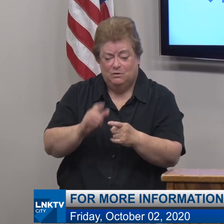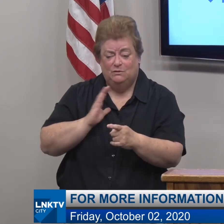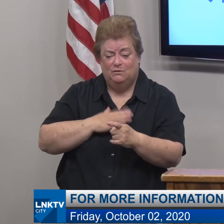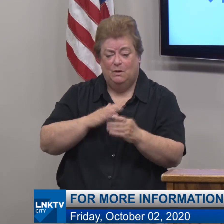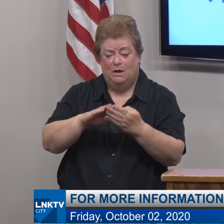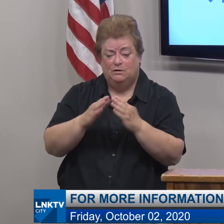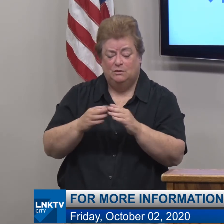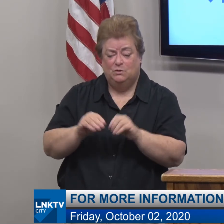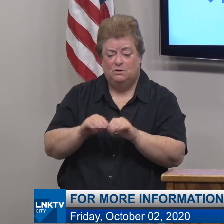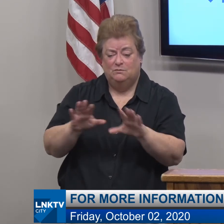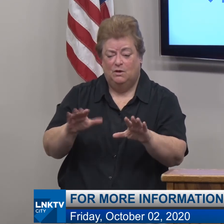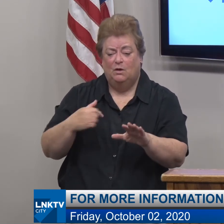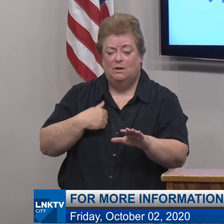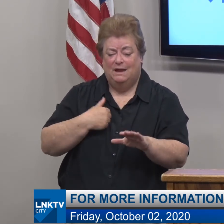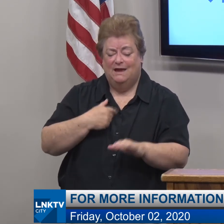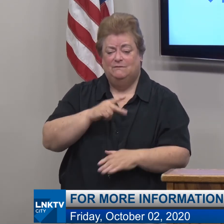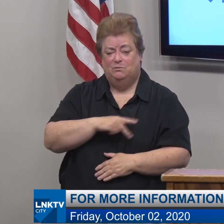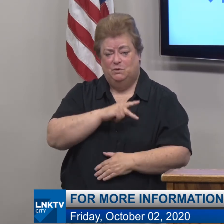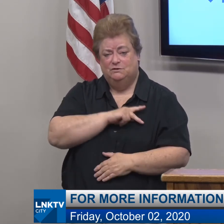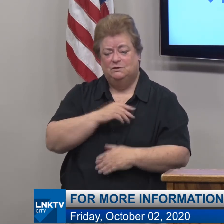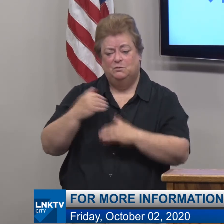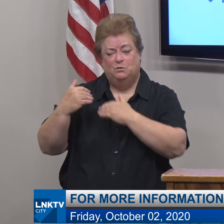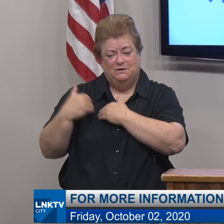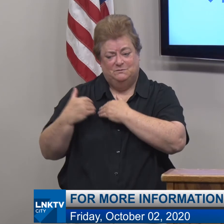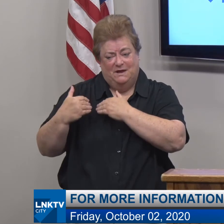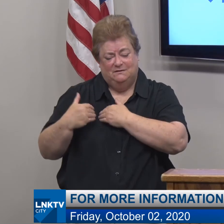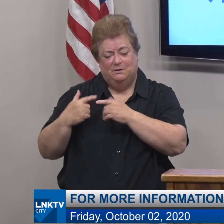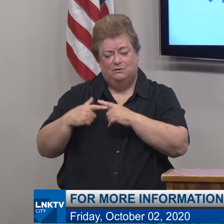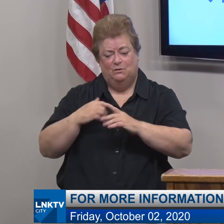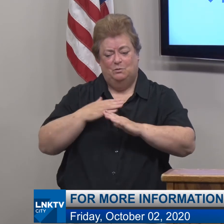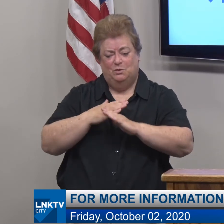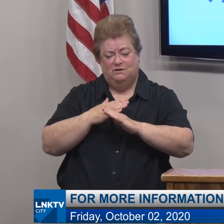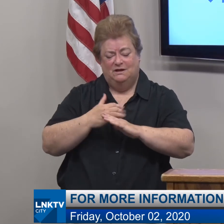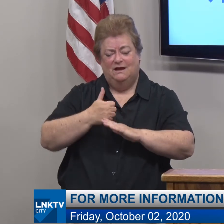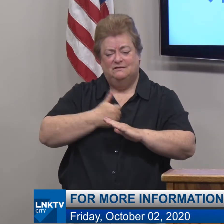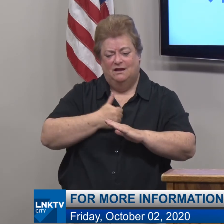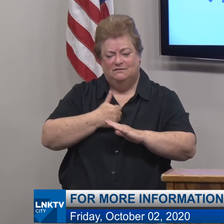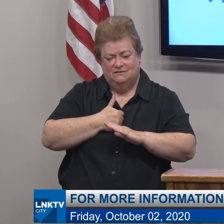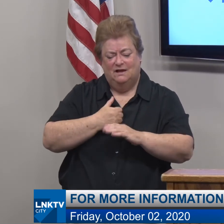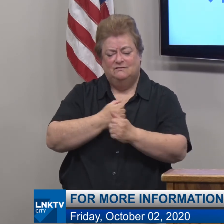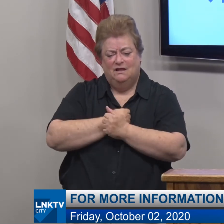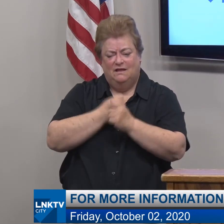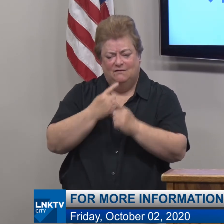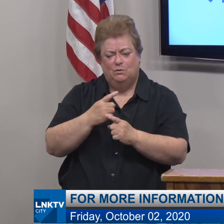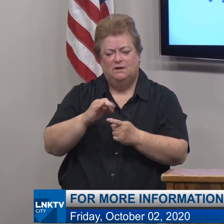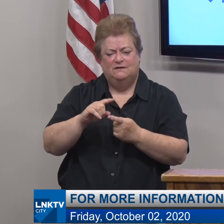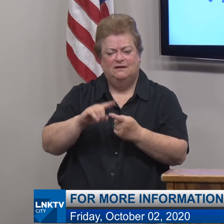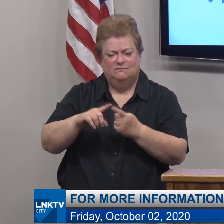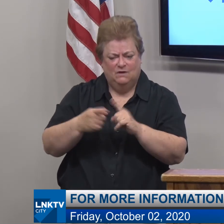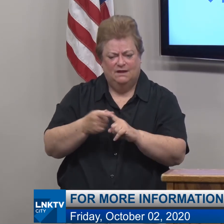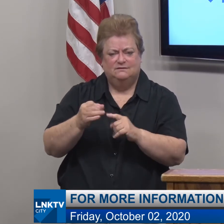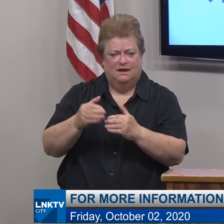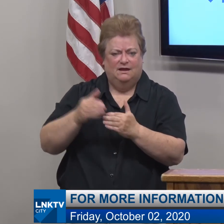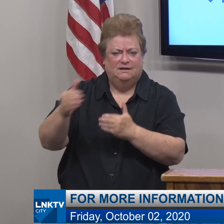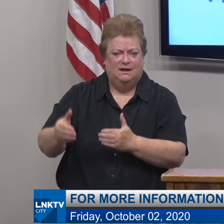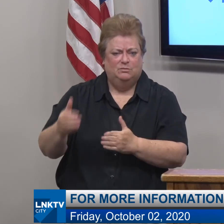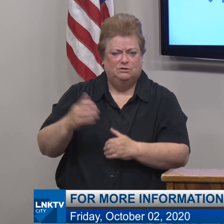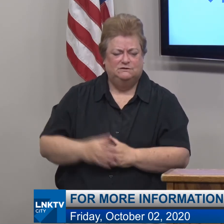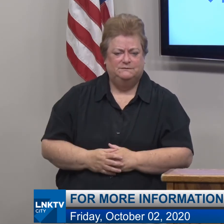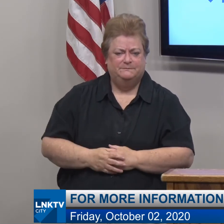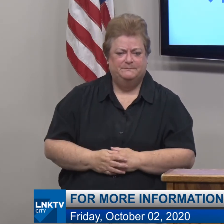personal responsibility to do the most we can to protect ourselves, our loved ones, and our friends and neighbors.